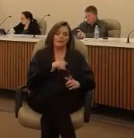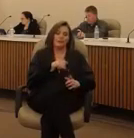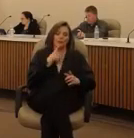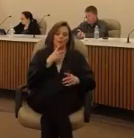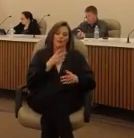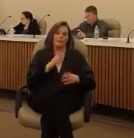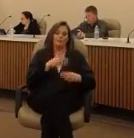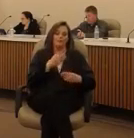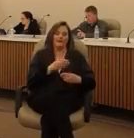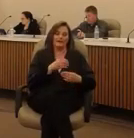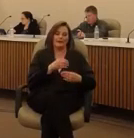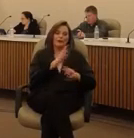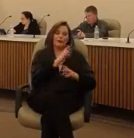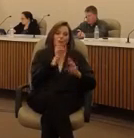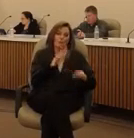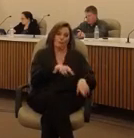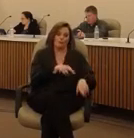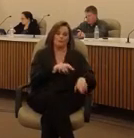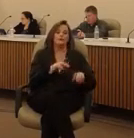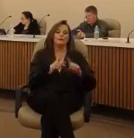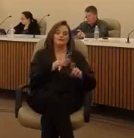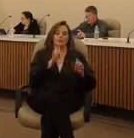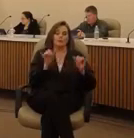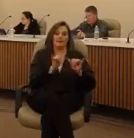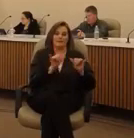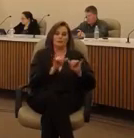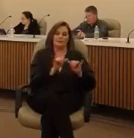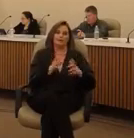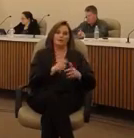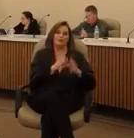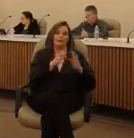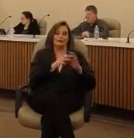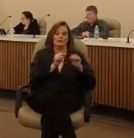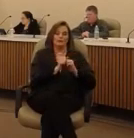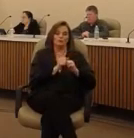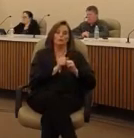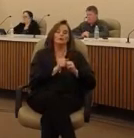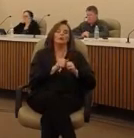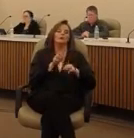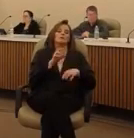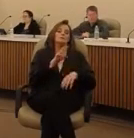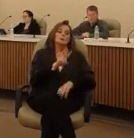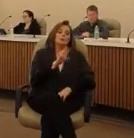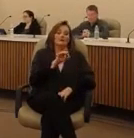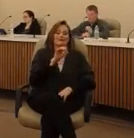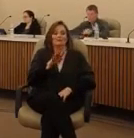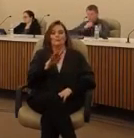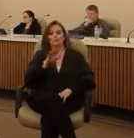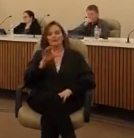regulations as more particularly specified in section 295-48. Second.